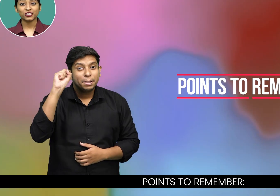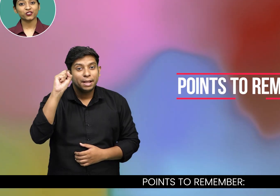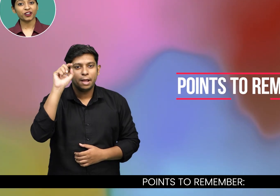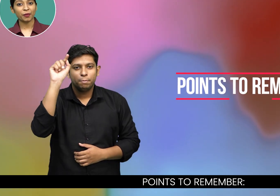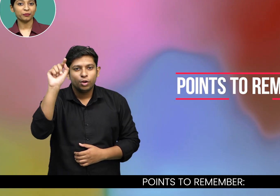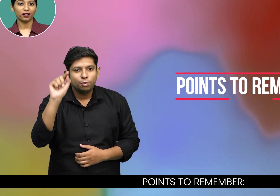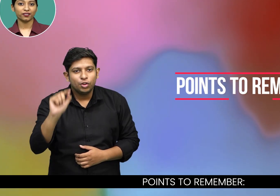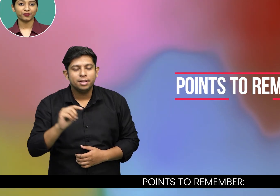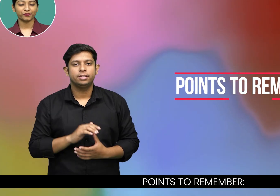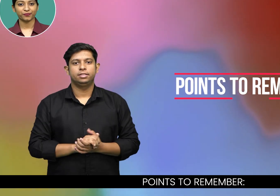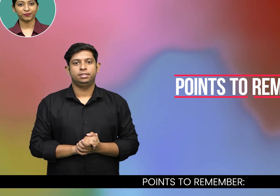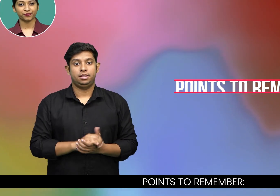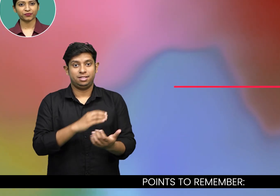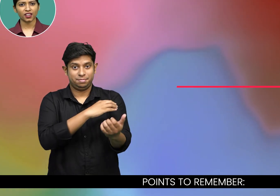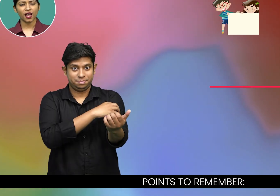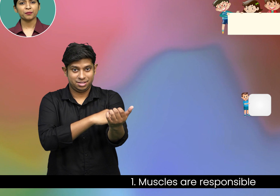Points to remember.